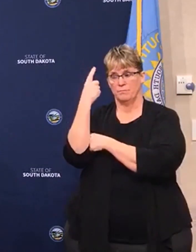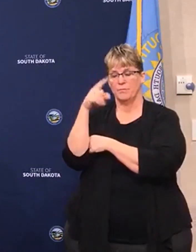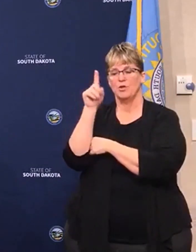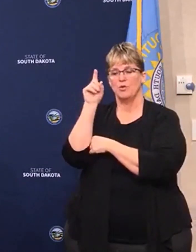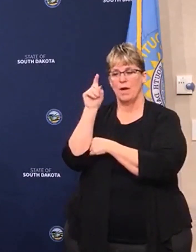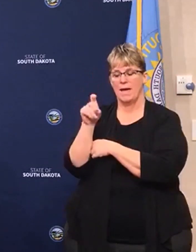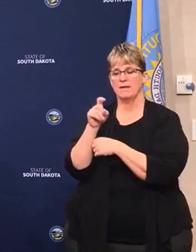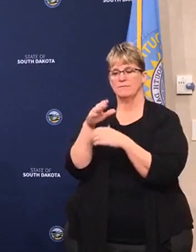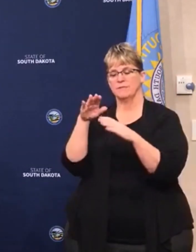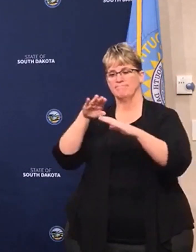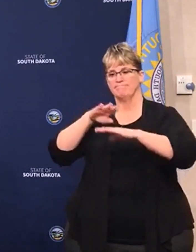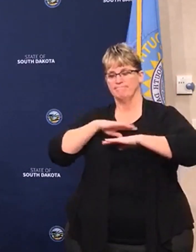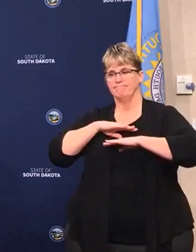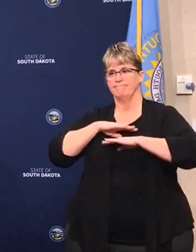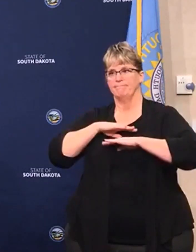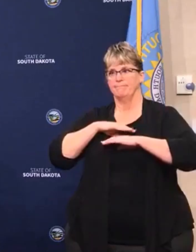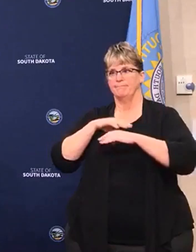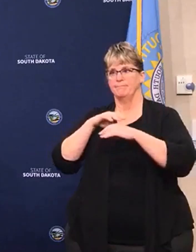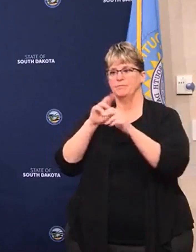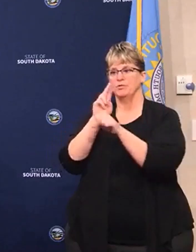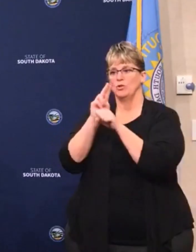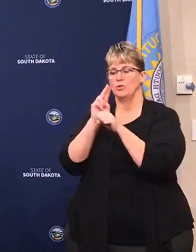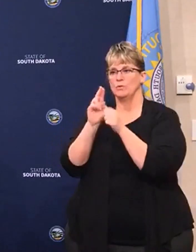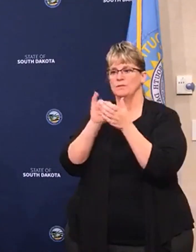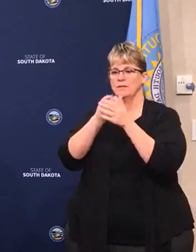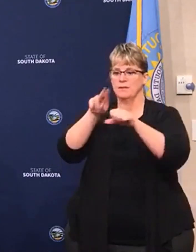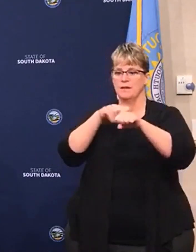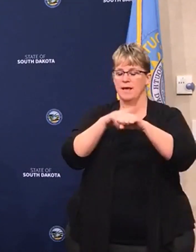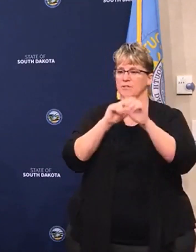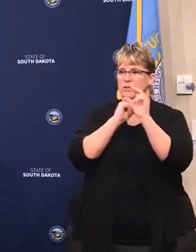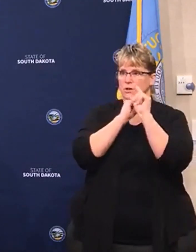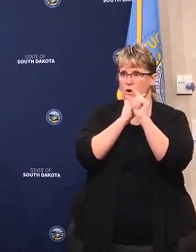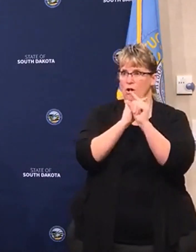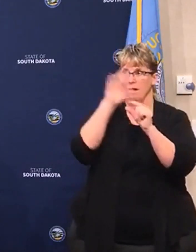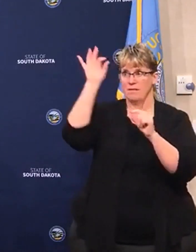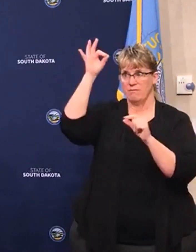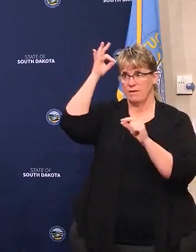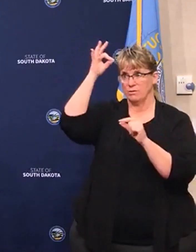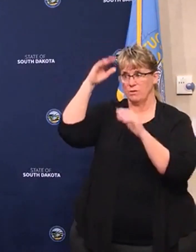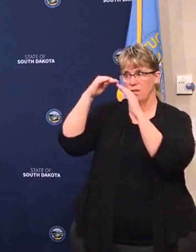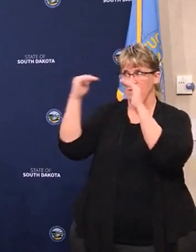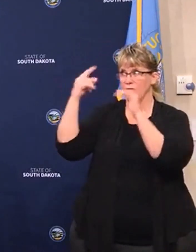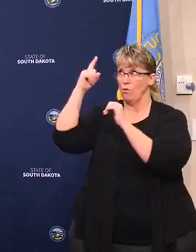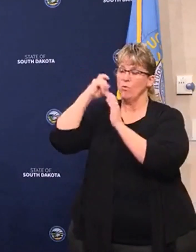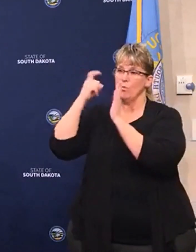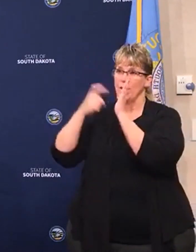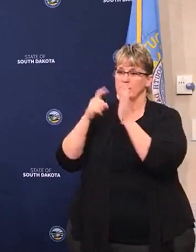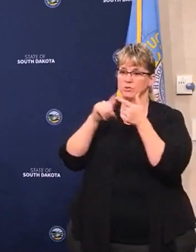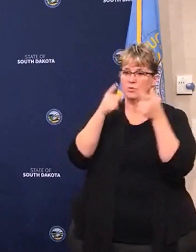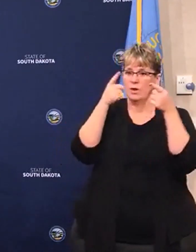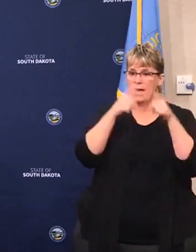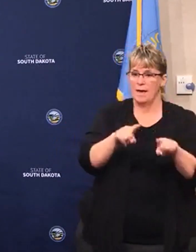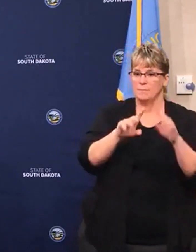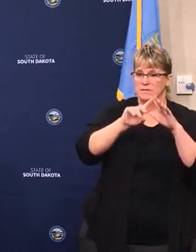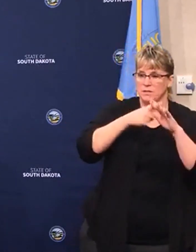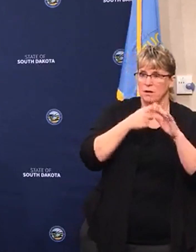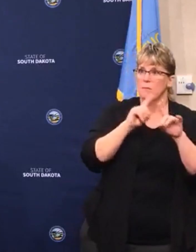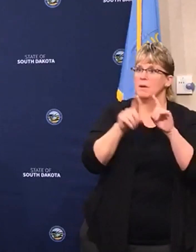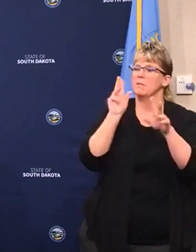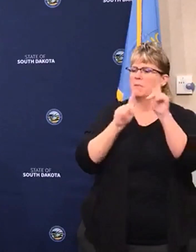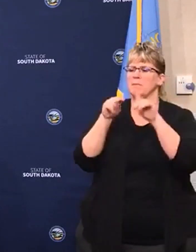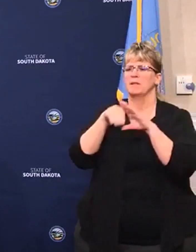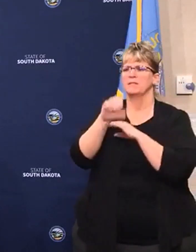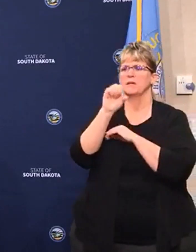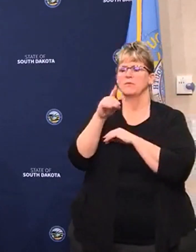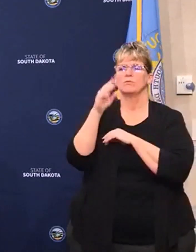have to meet in order to utilize the National Guard at the federal level for that recognition to happen, but people in South Dakota should